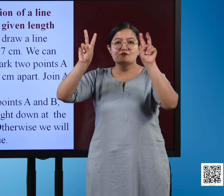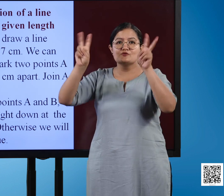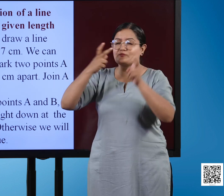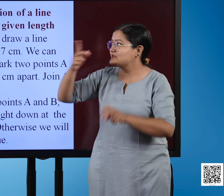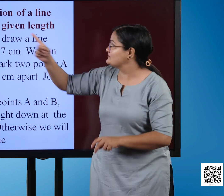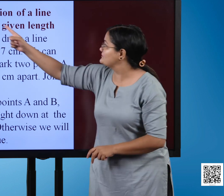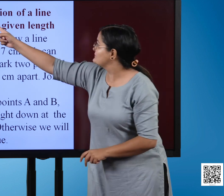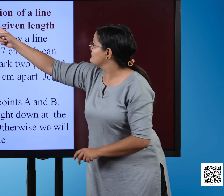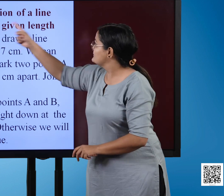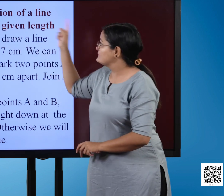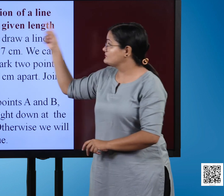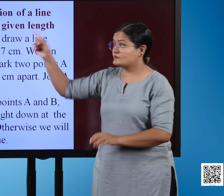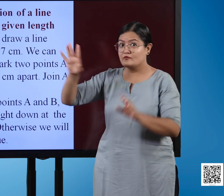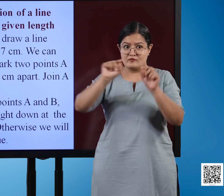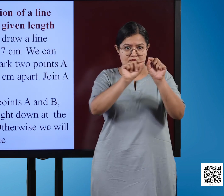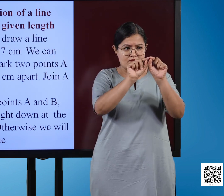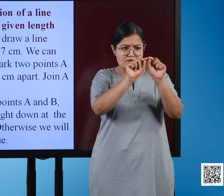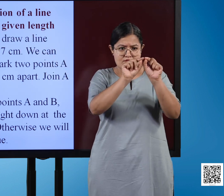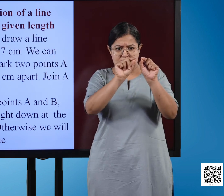Construction of a line segment of a given length.